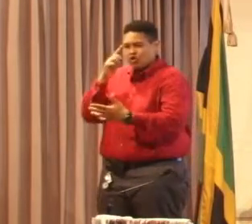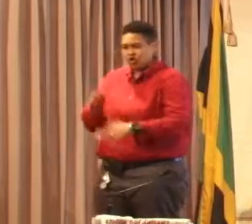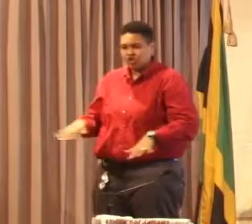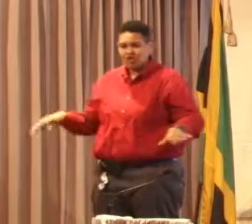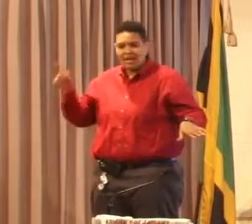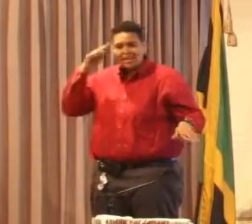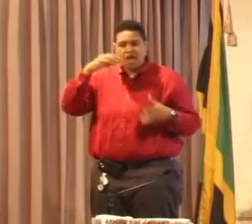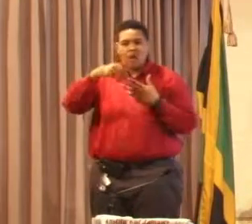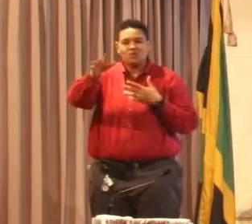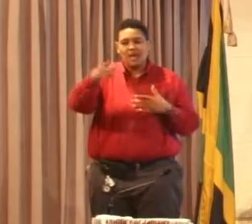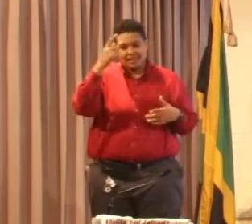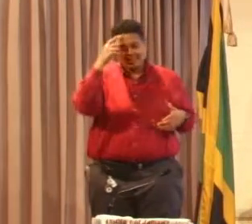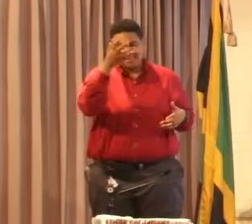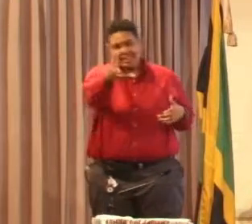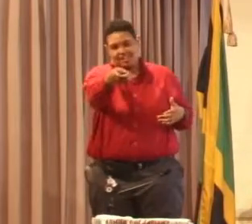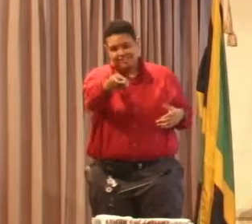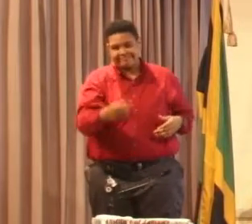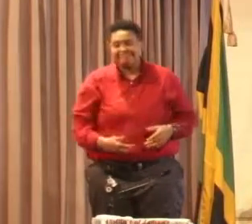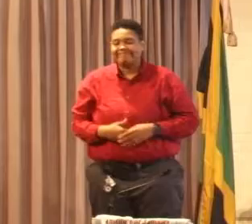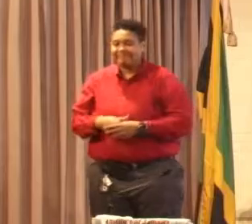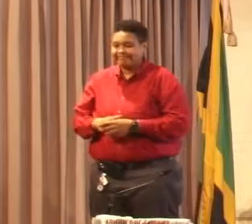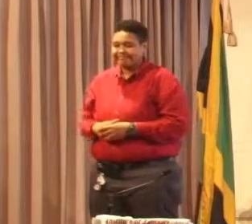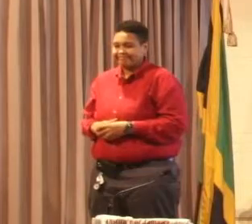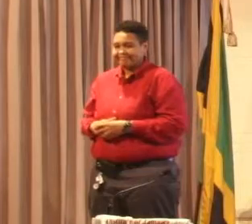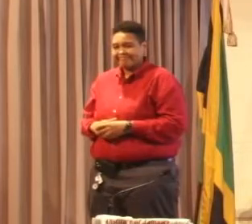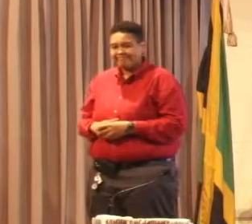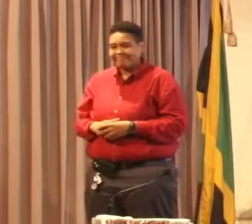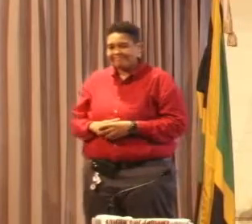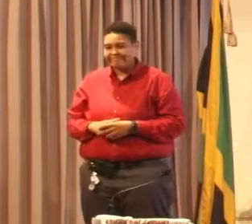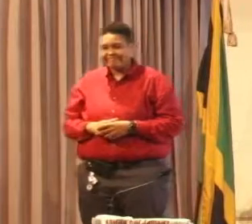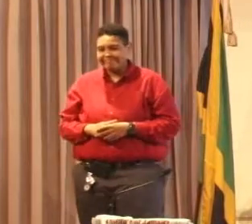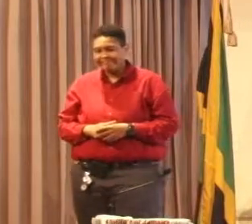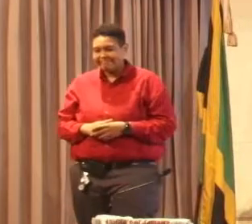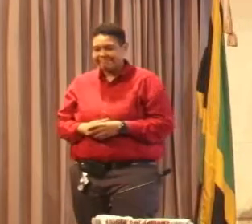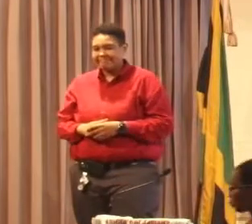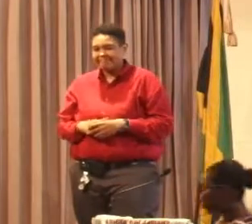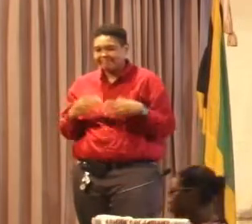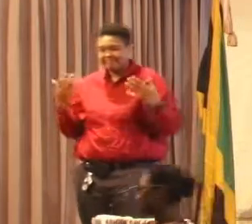Oh, he's right here. Let us recognize him.